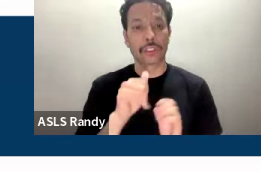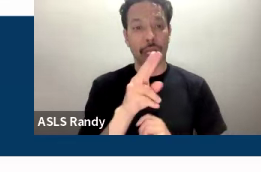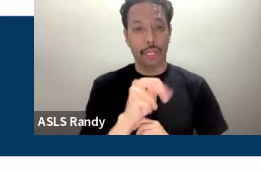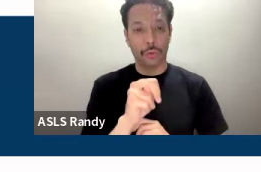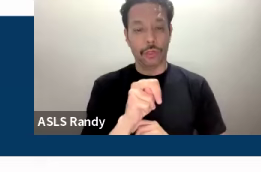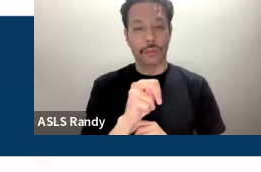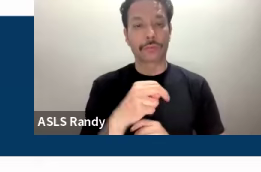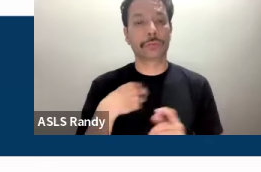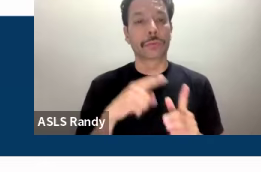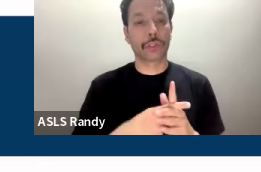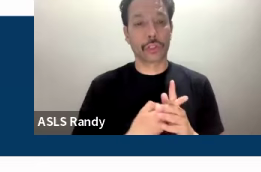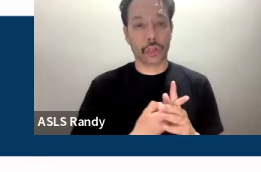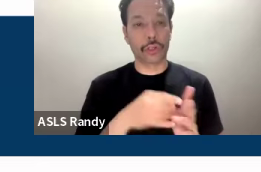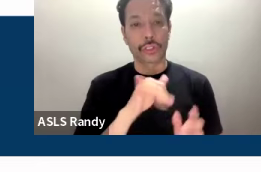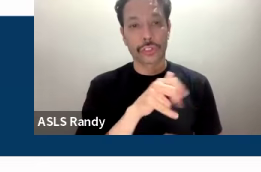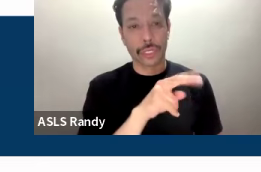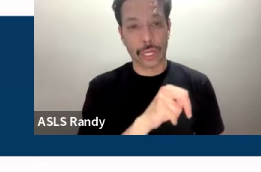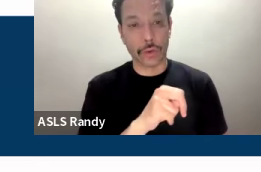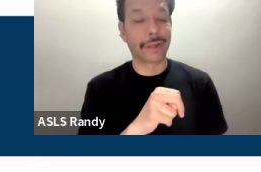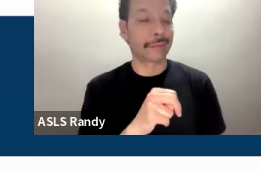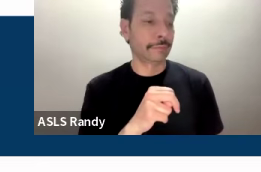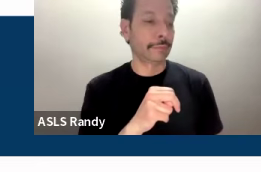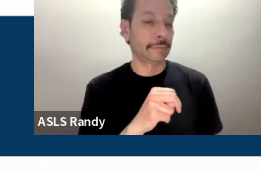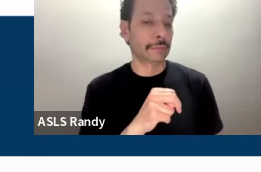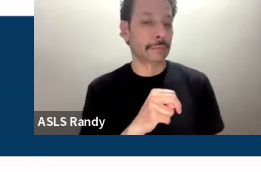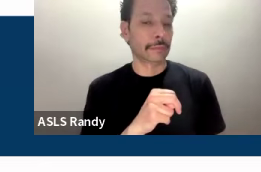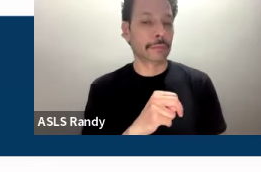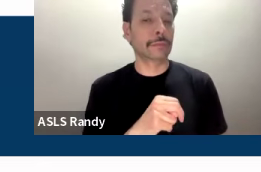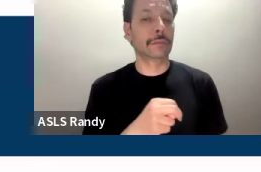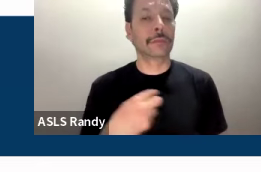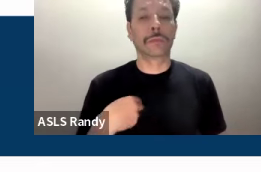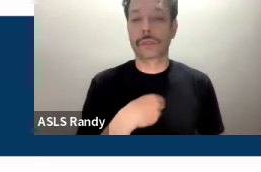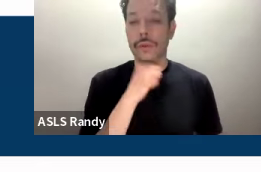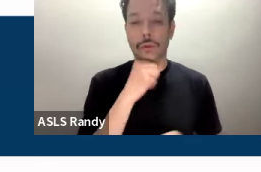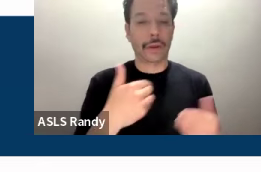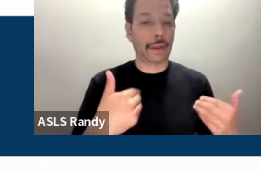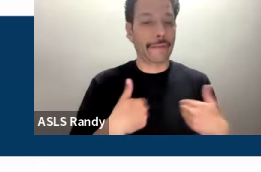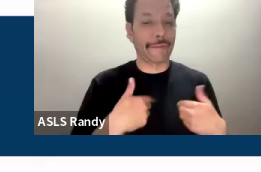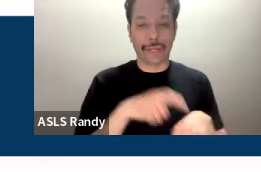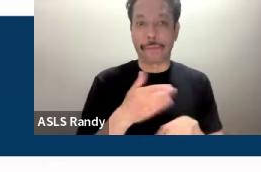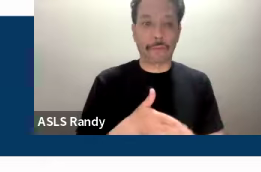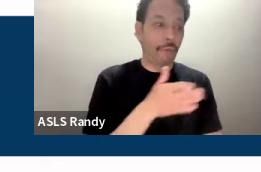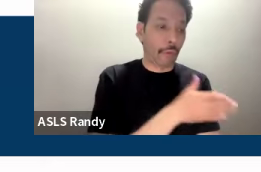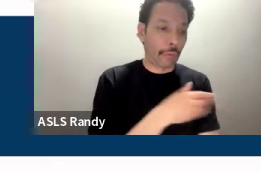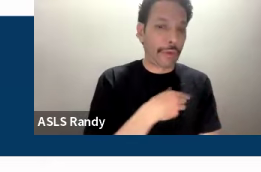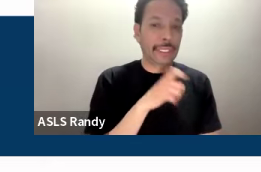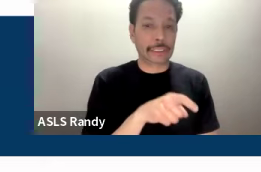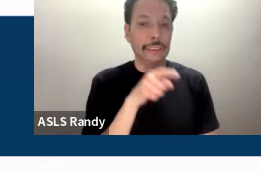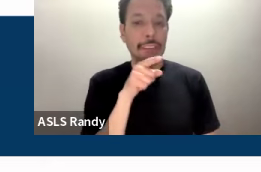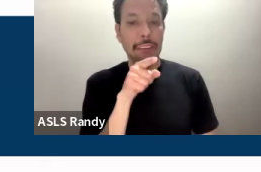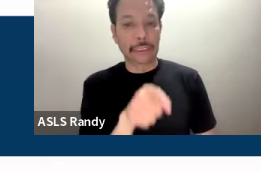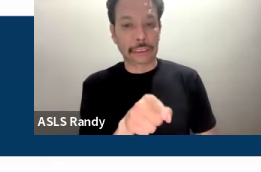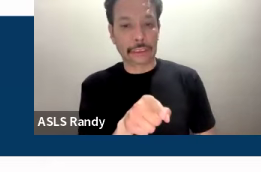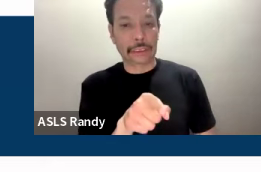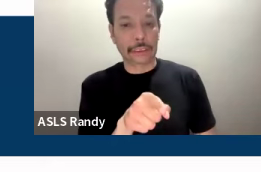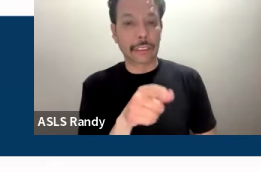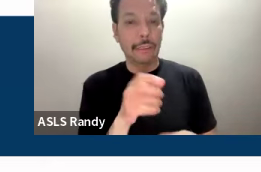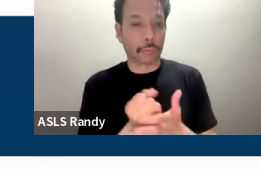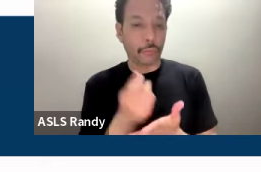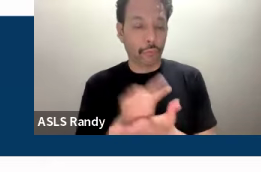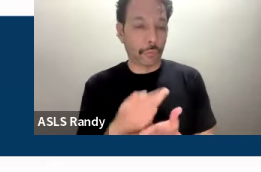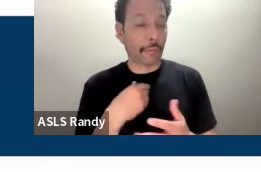January. We're going to start with January because we didn't have time last time, so we need to approve those. I'm going to pull